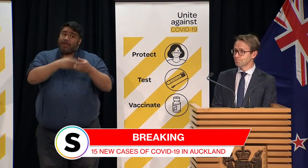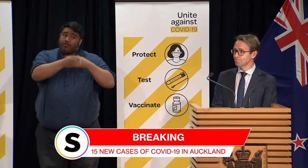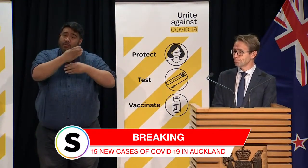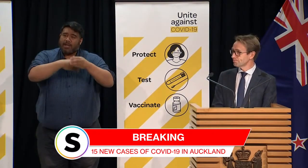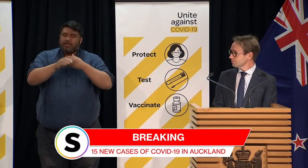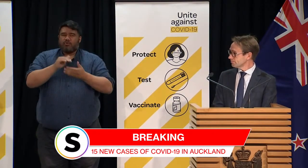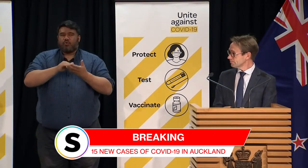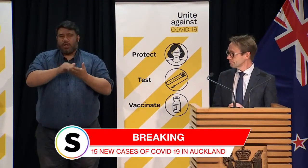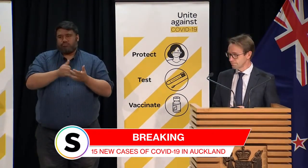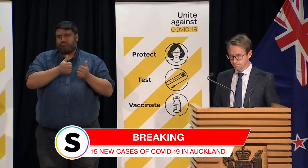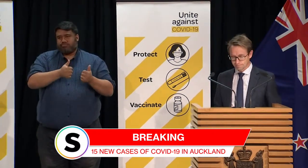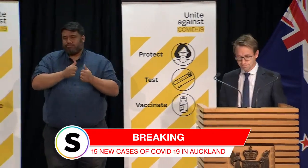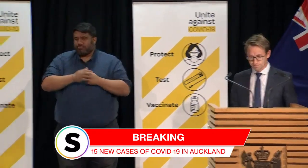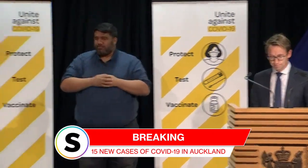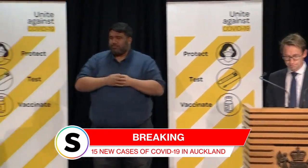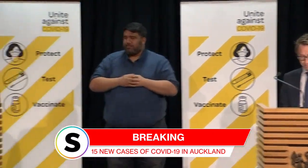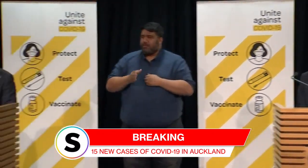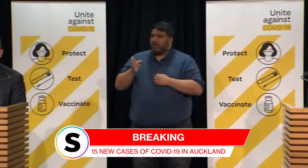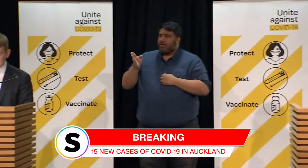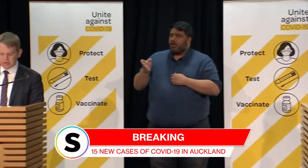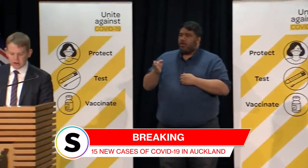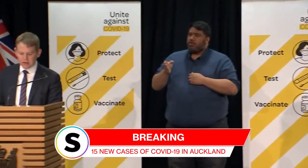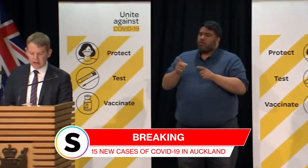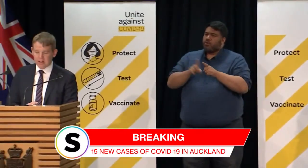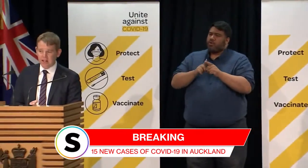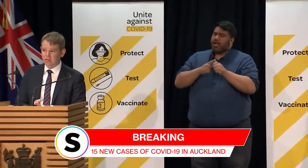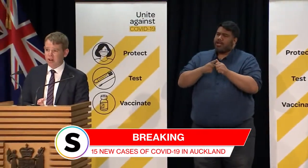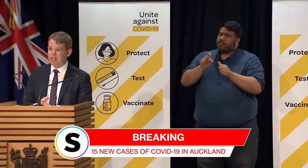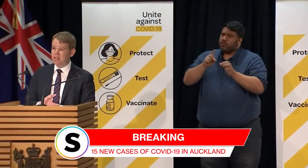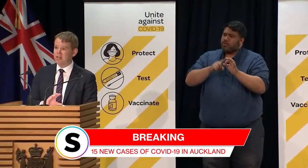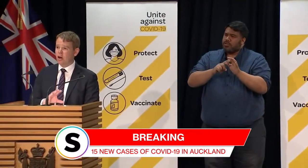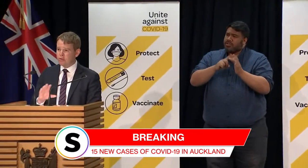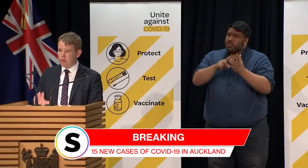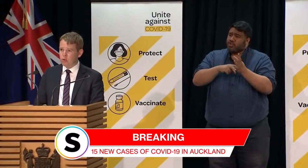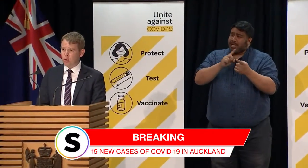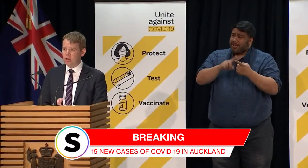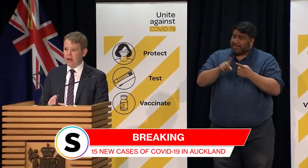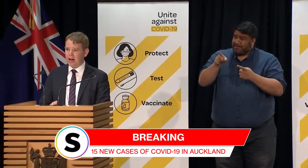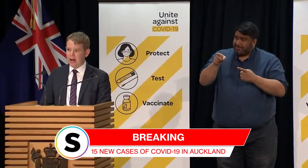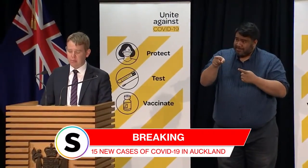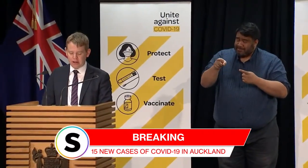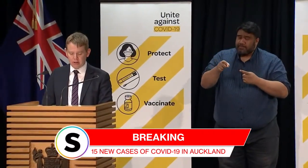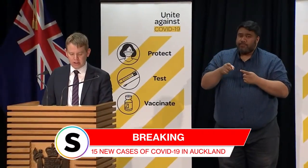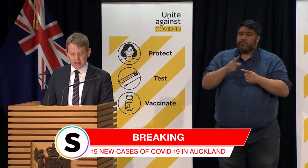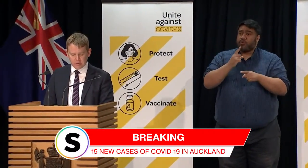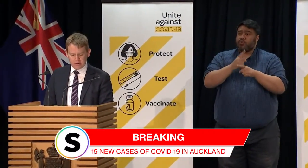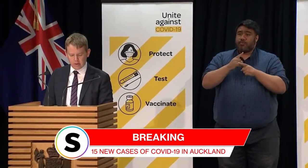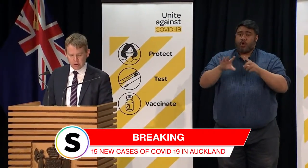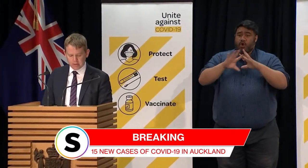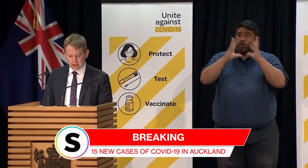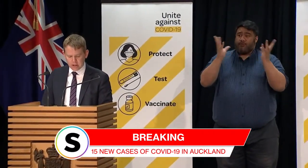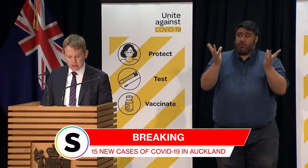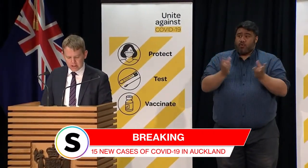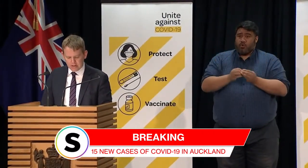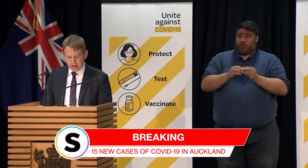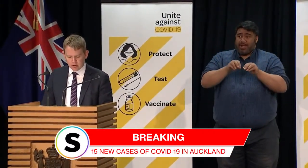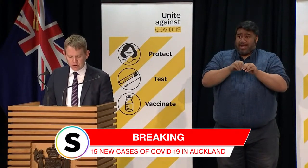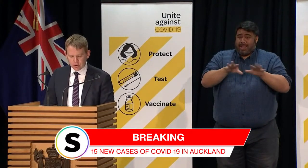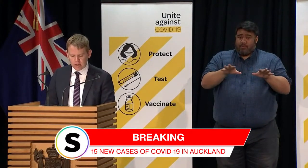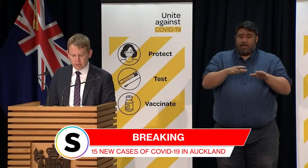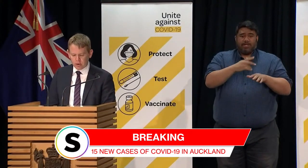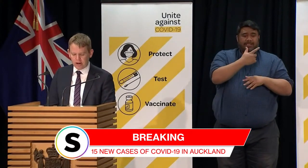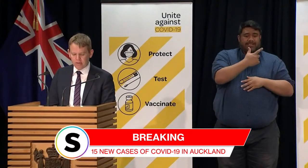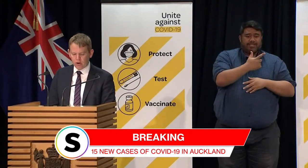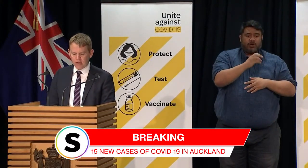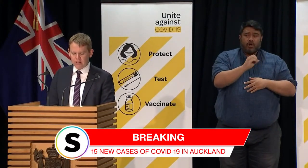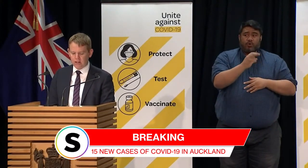them. Just returning to Jane's question, in terms of the vaccination rates in the overall outbreak that we're dealing with at the moment,